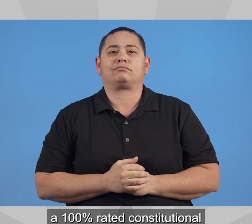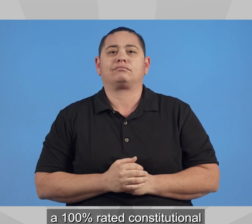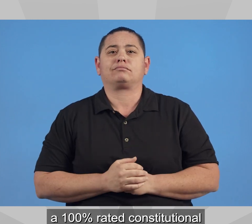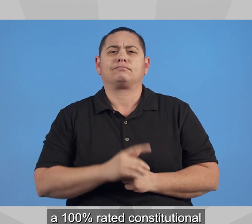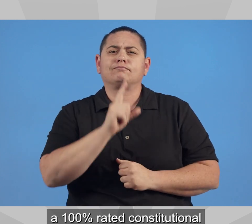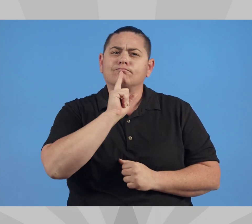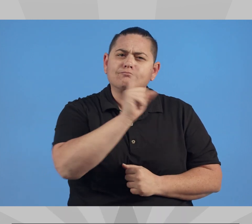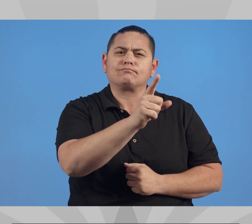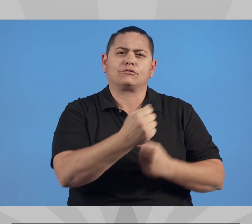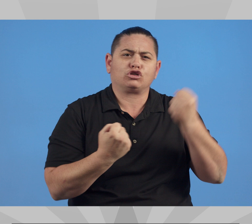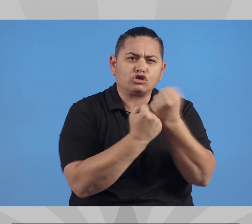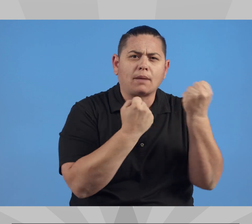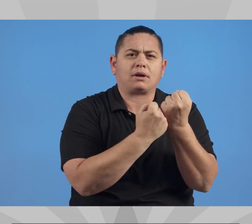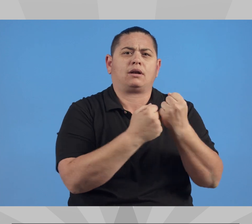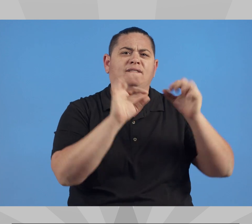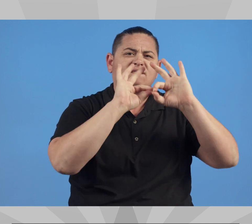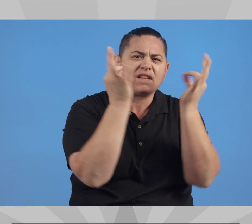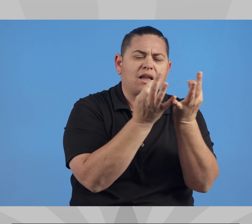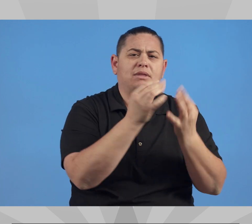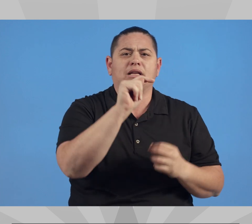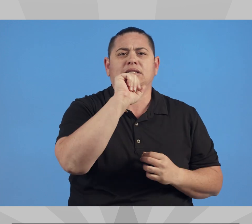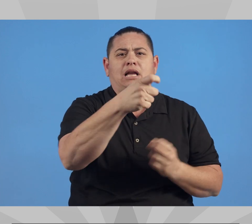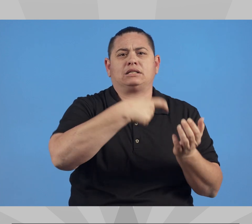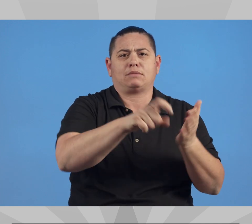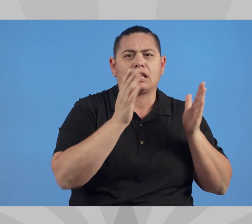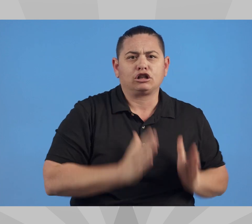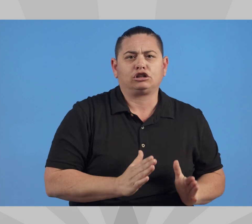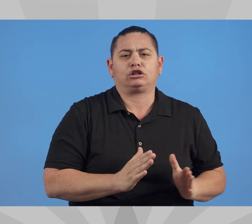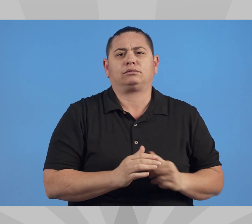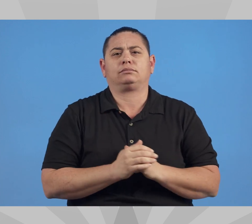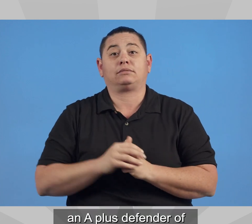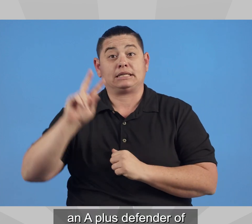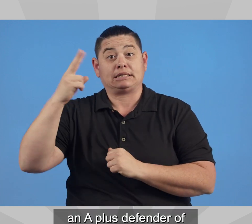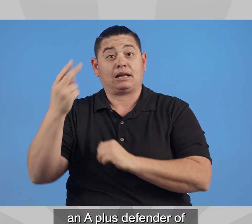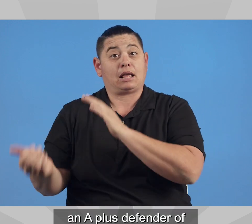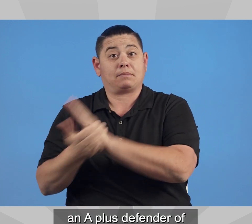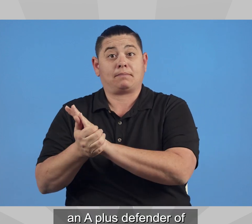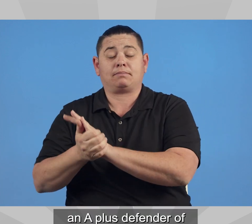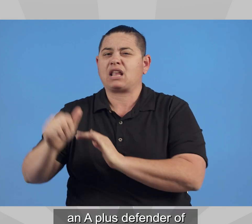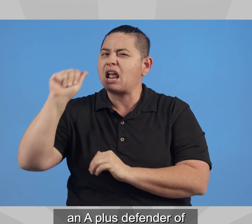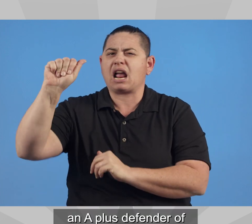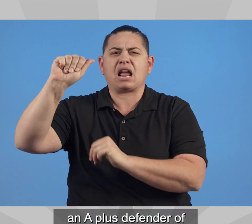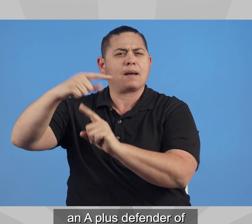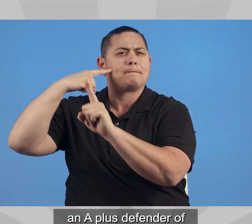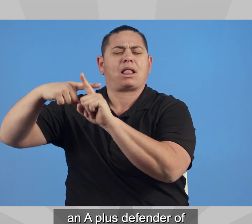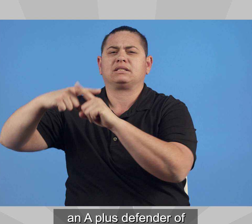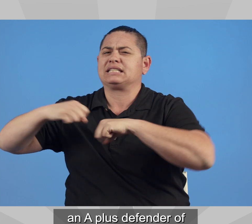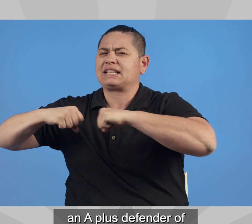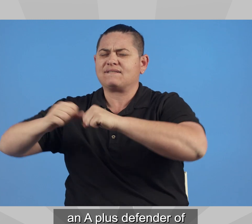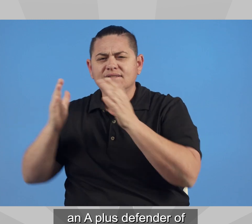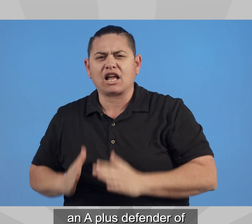legislator, a champion of the family and taxpayers, an A-plus defender of the